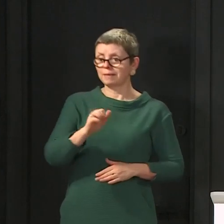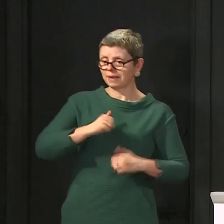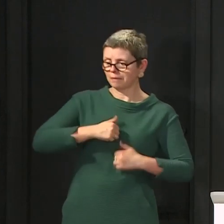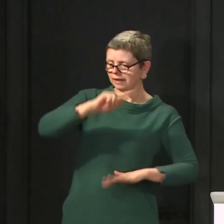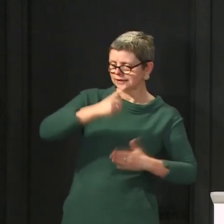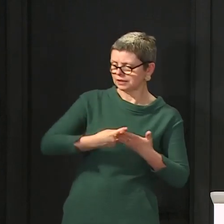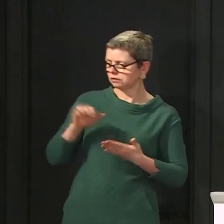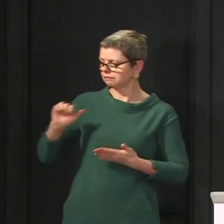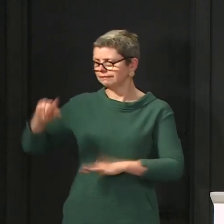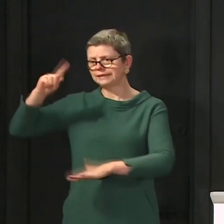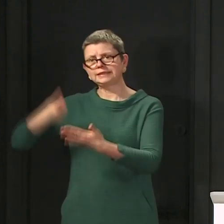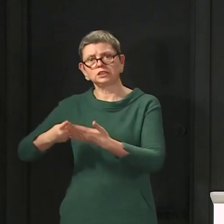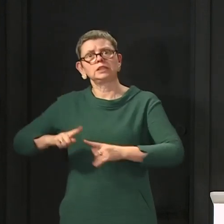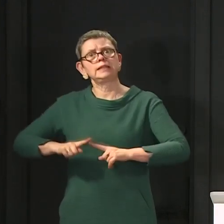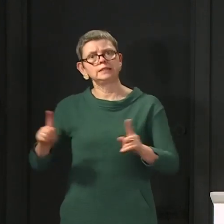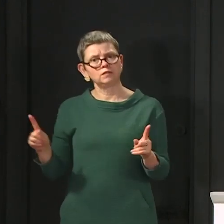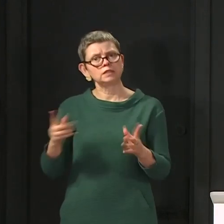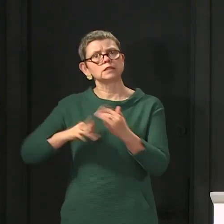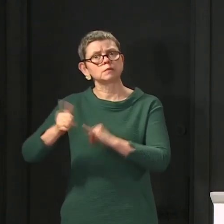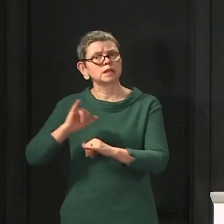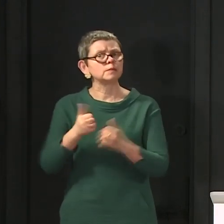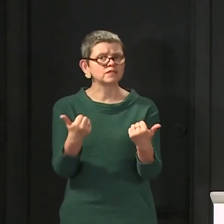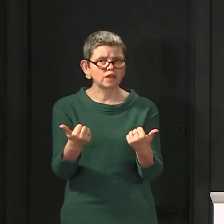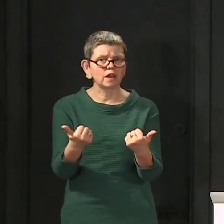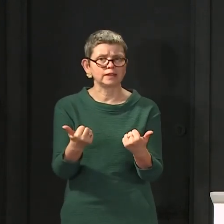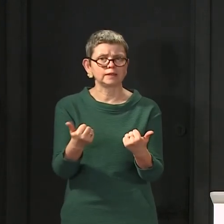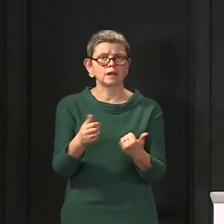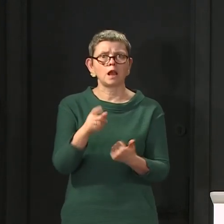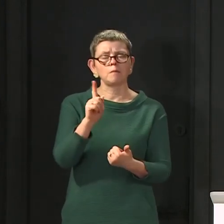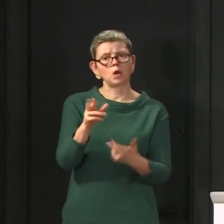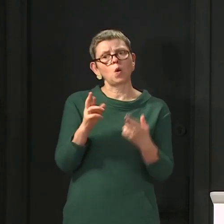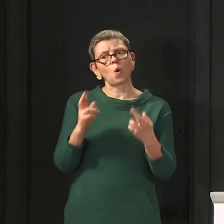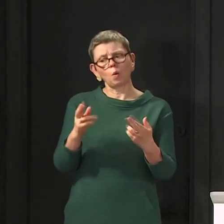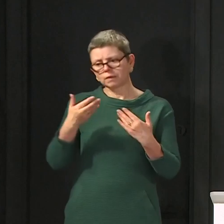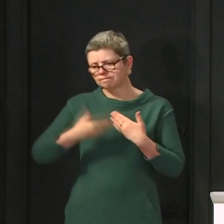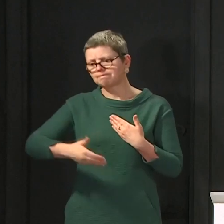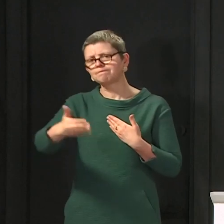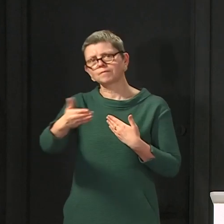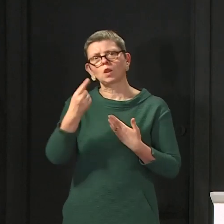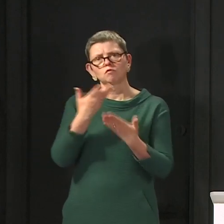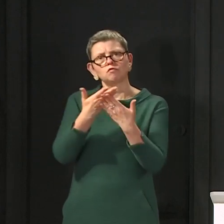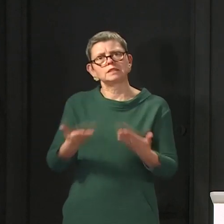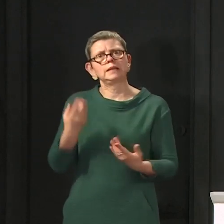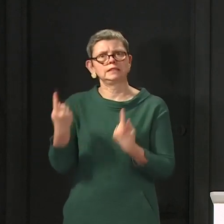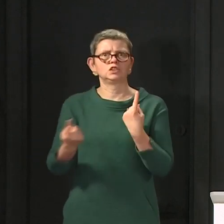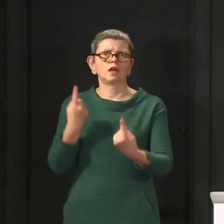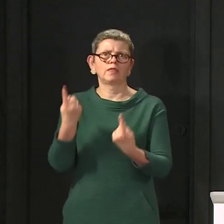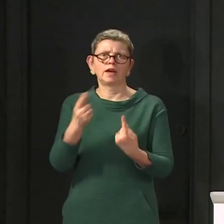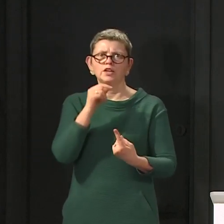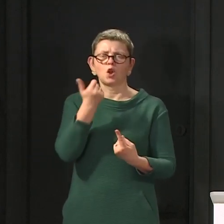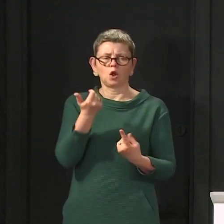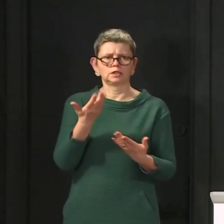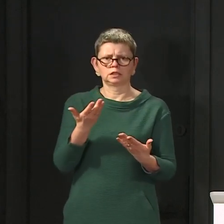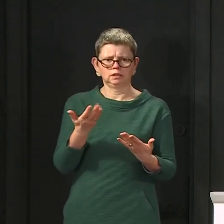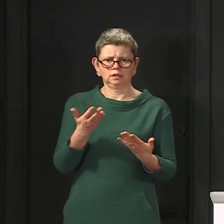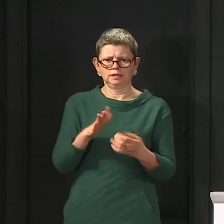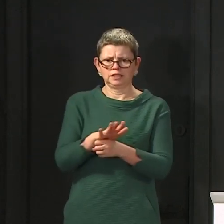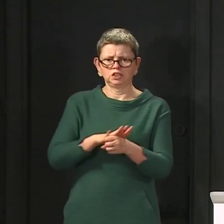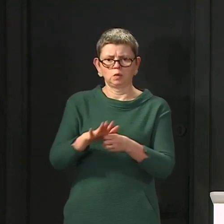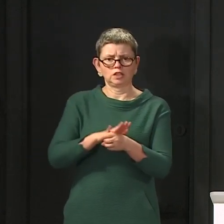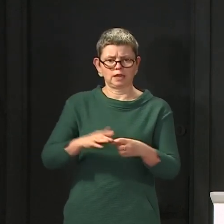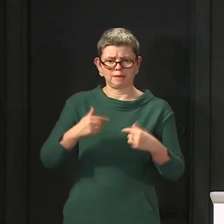decisions at times. And I hope we move forward in a way that respects that rather than have a situation where I or any of the